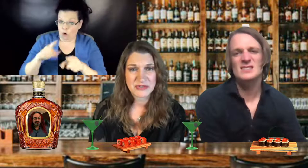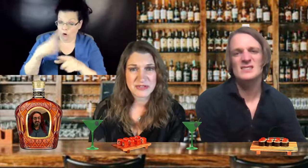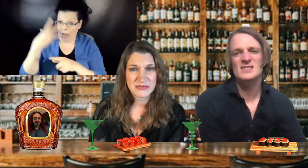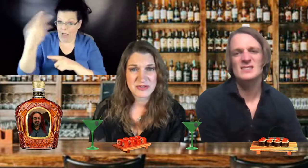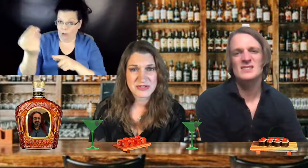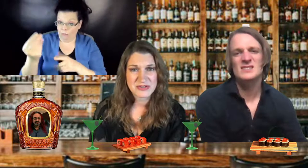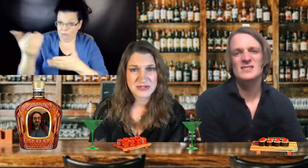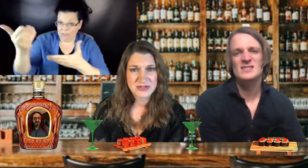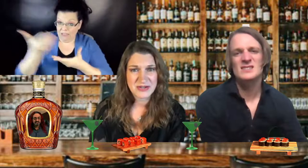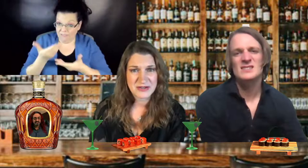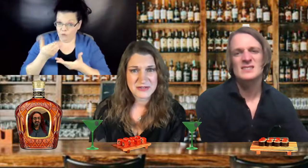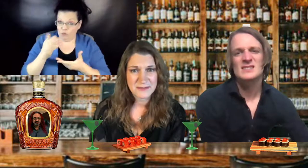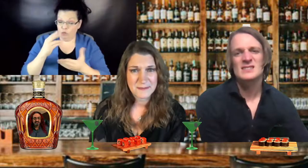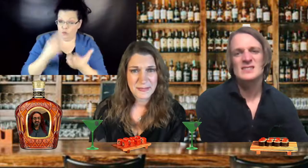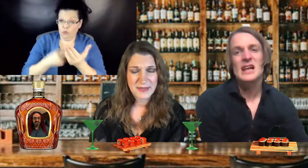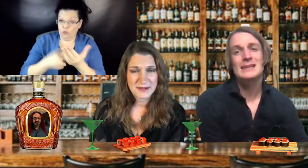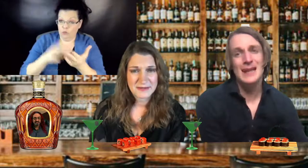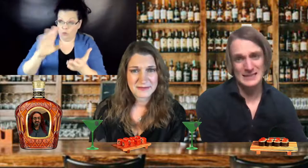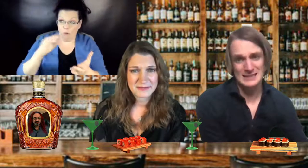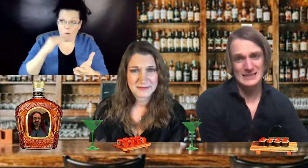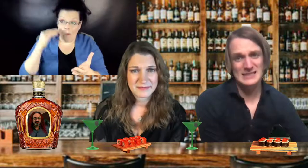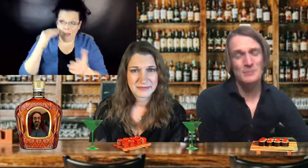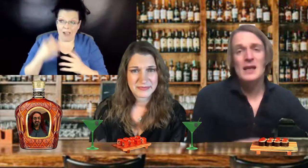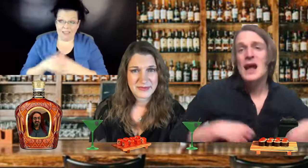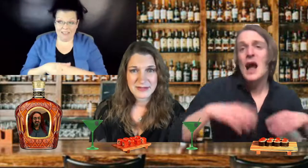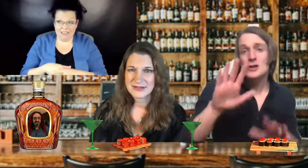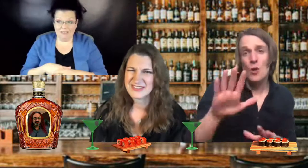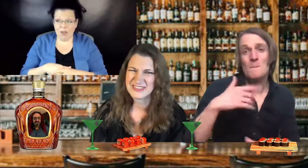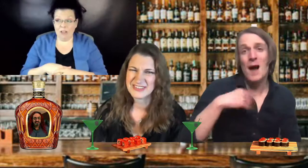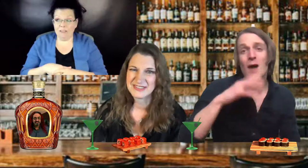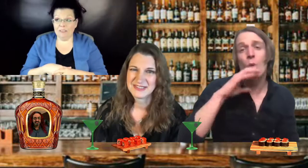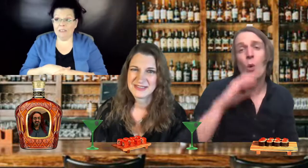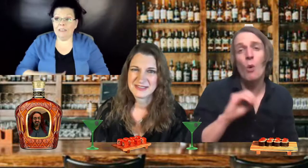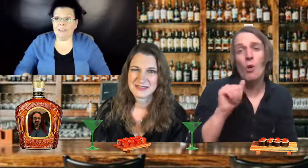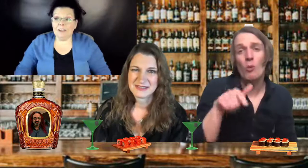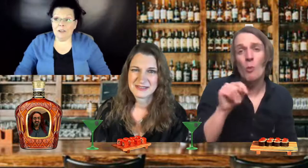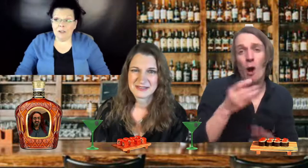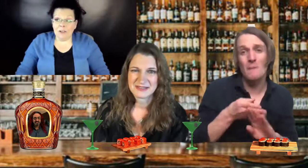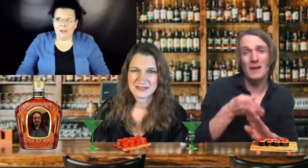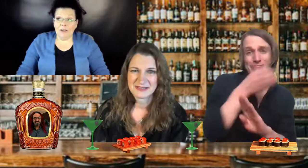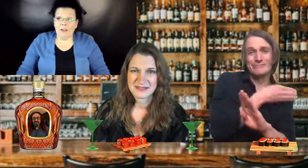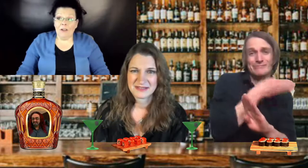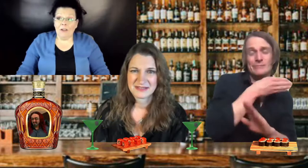people delivered sushi to your house? I did. Oh. Well,